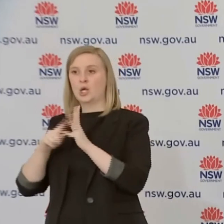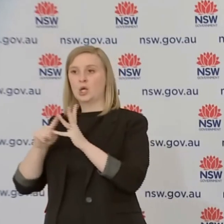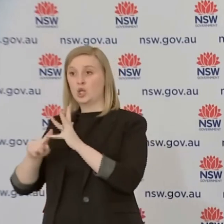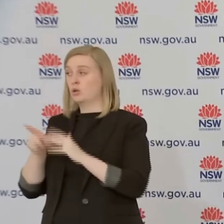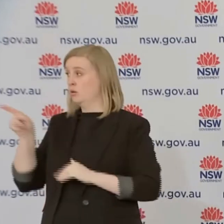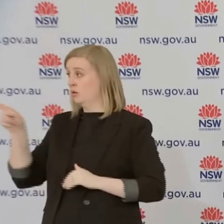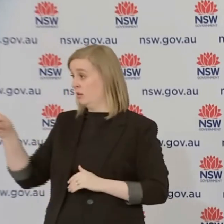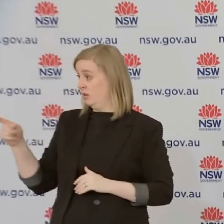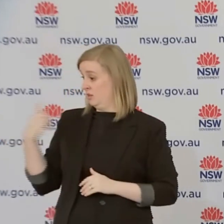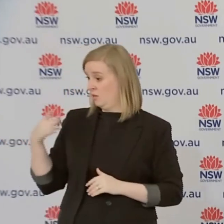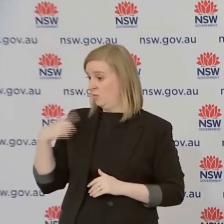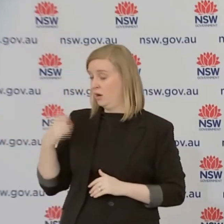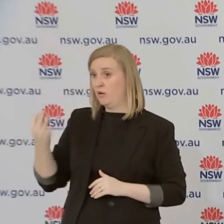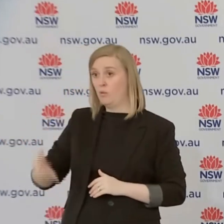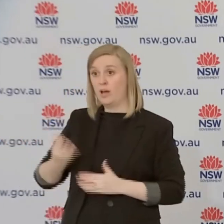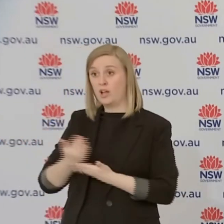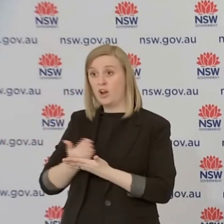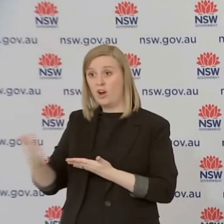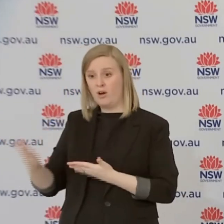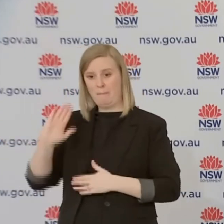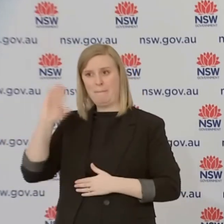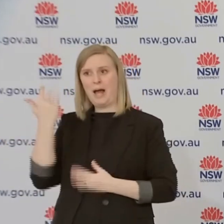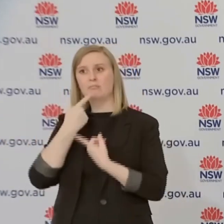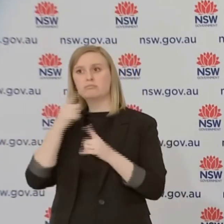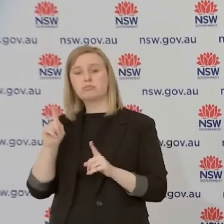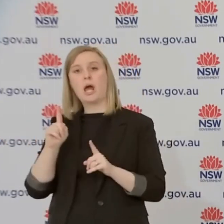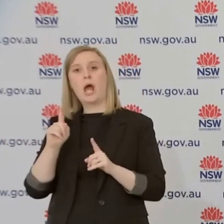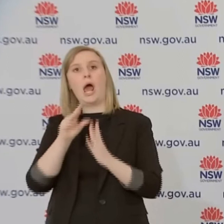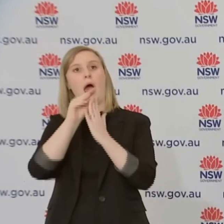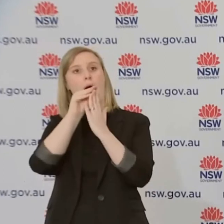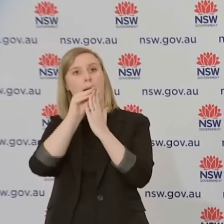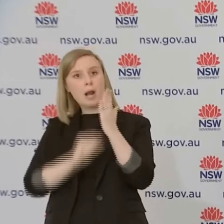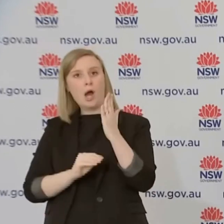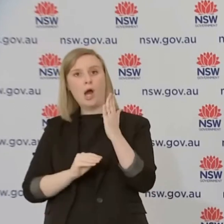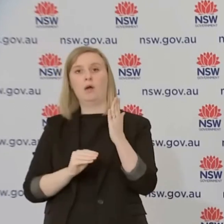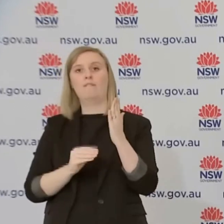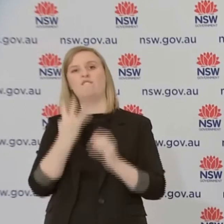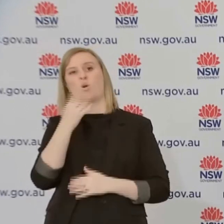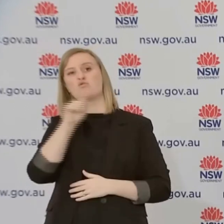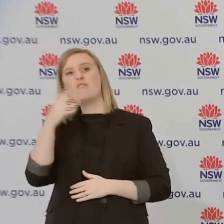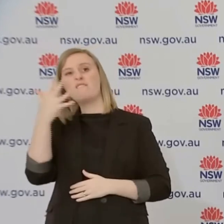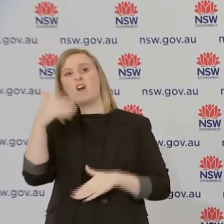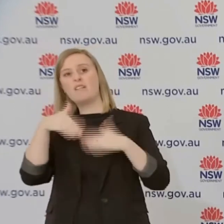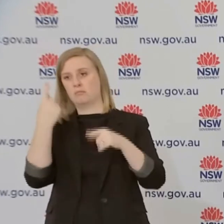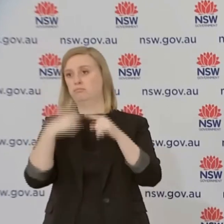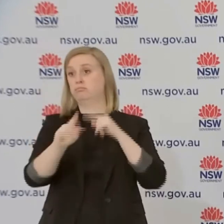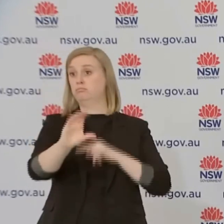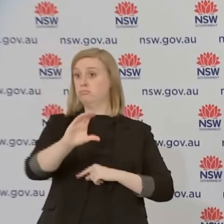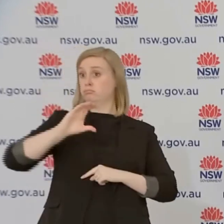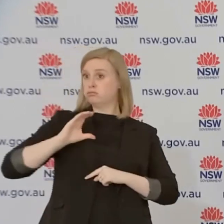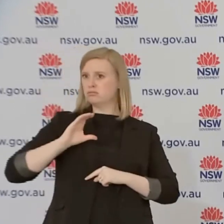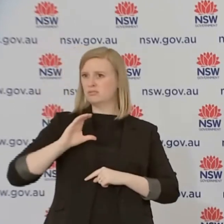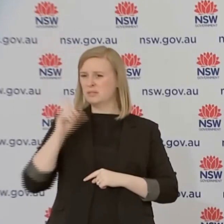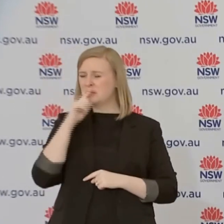Centre. It was promised to apply within 4 or 5 days. People Oh. have 2 weeks to get their hands Well, on it this money. depends. For some people, we're finding a quick